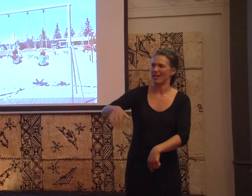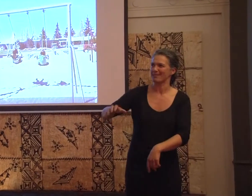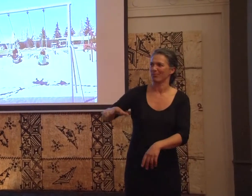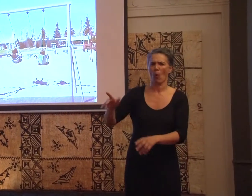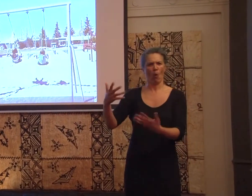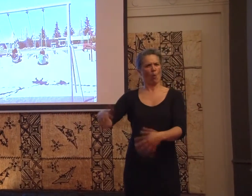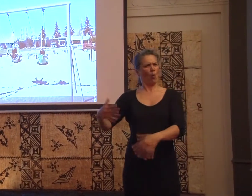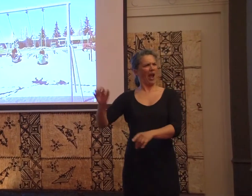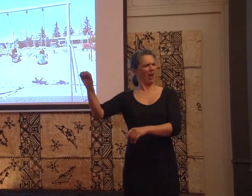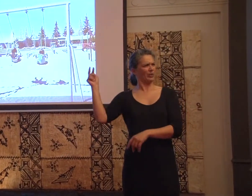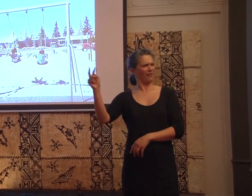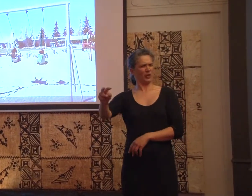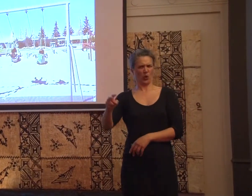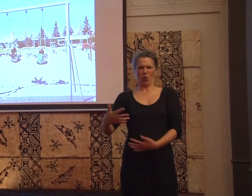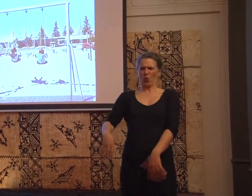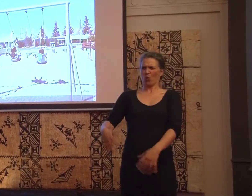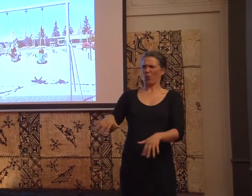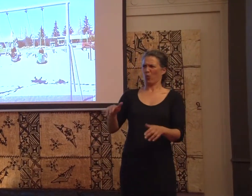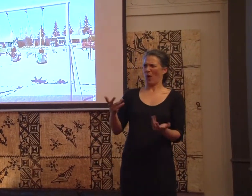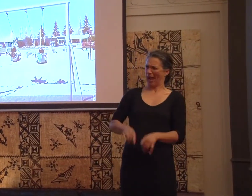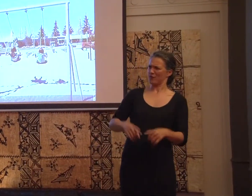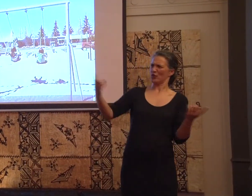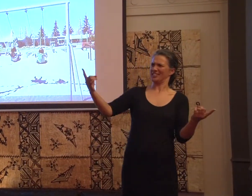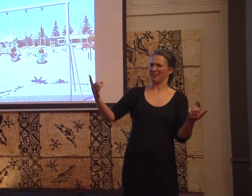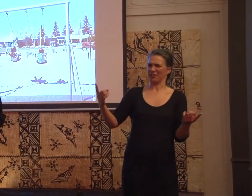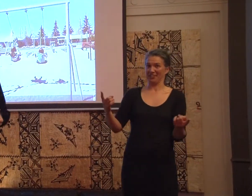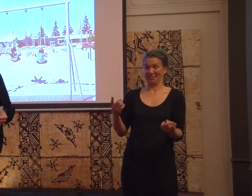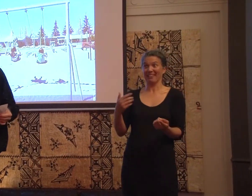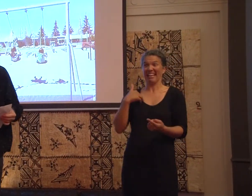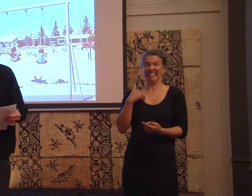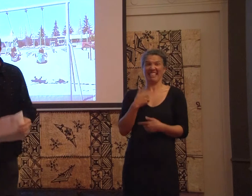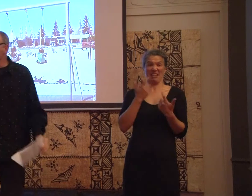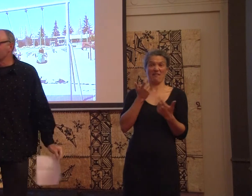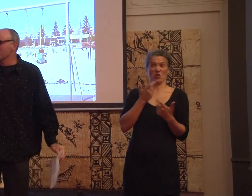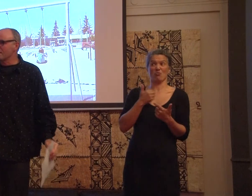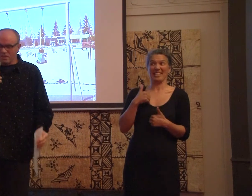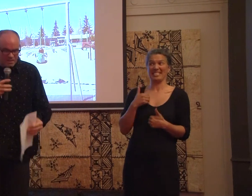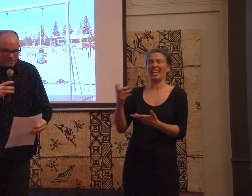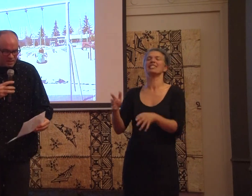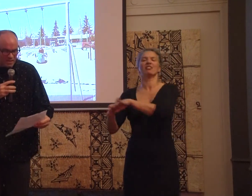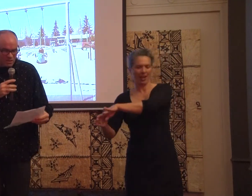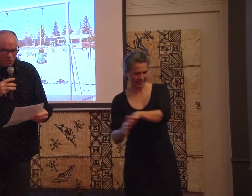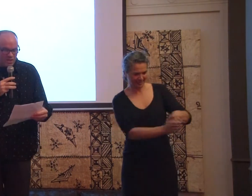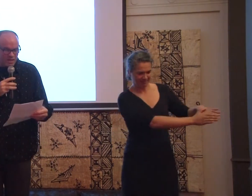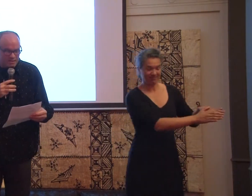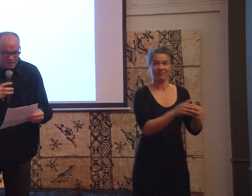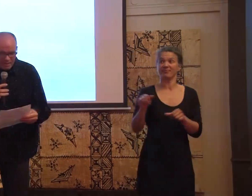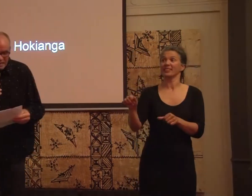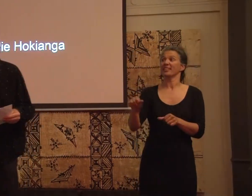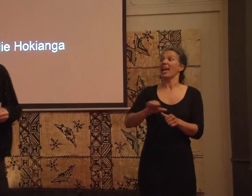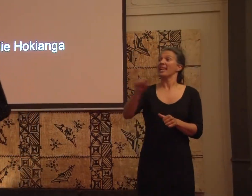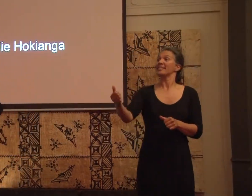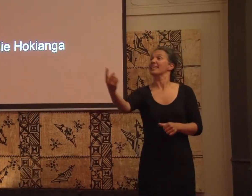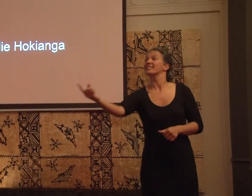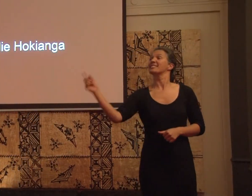certainly was a unique perspective, and it sounds like a sense of humour is definitely required in that situation. Okay, our next presenter is Eddie Hokianga,